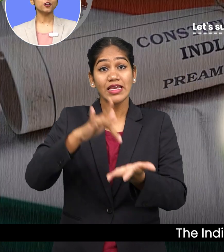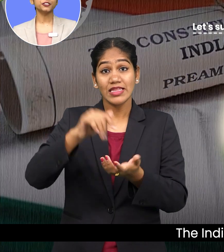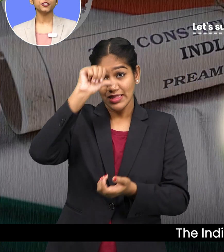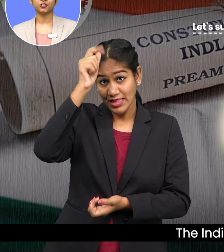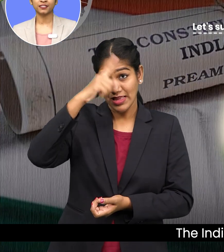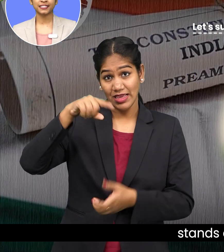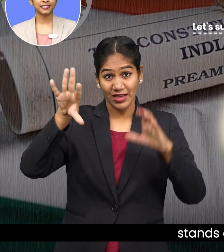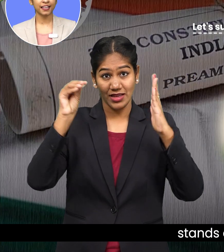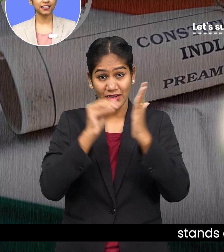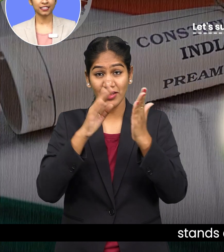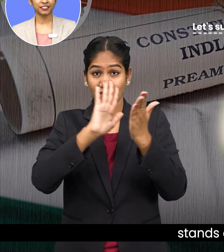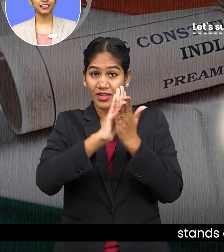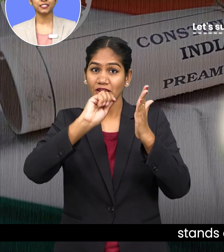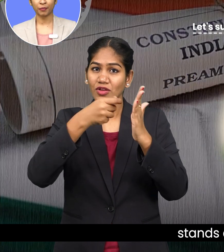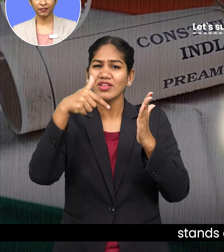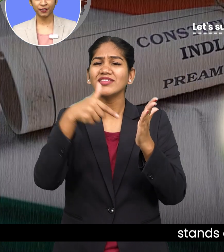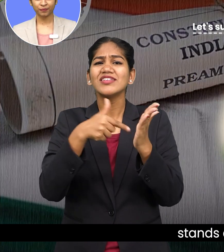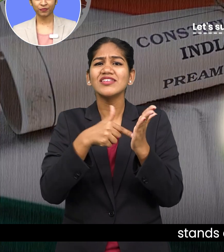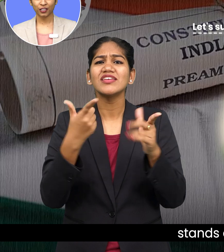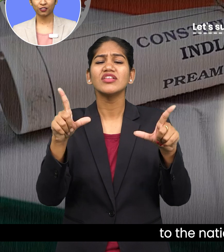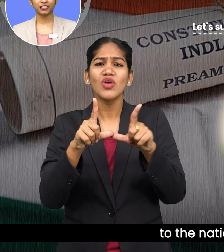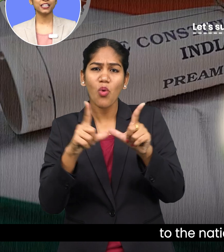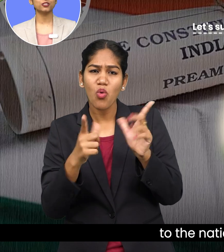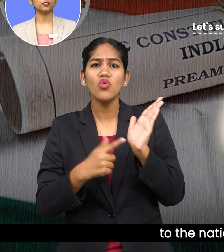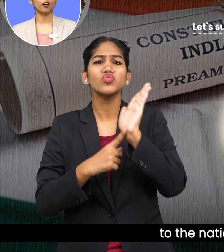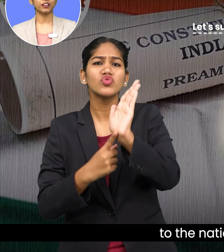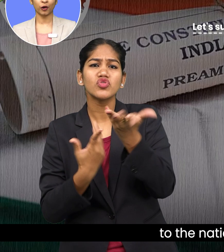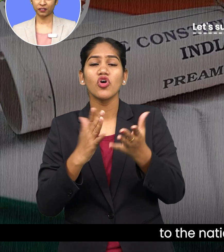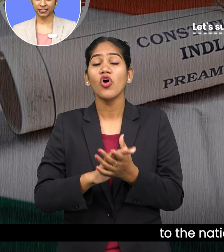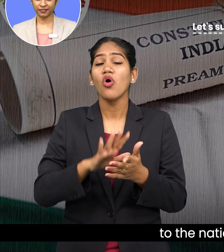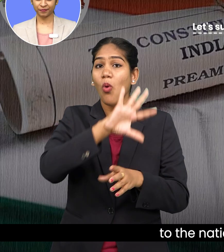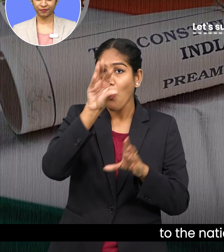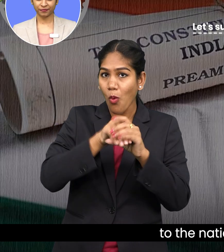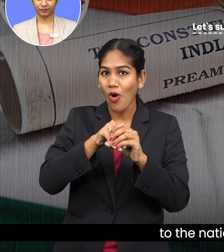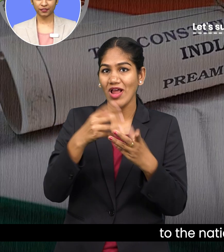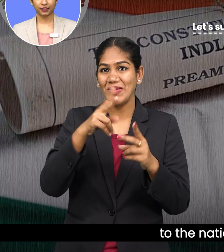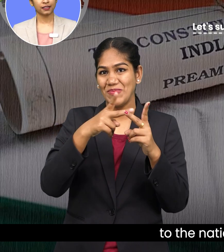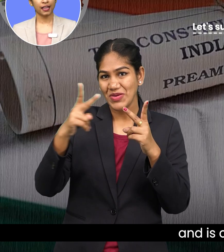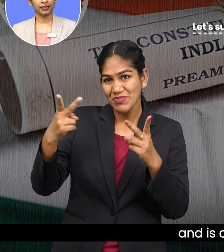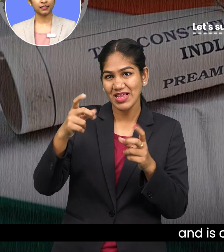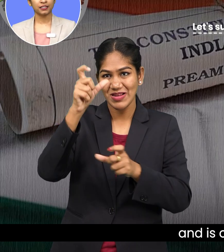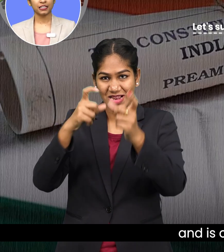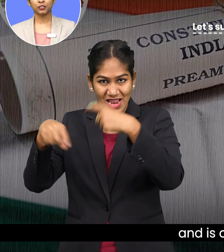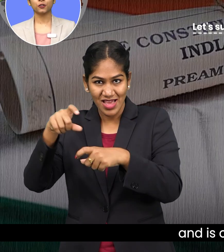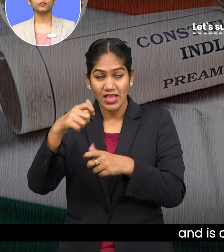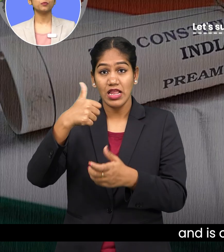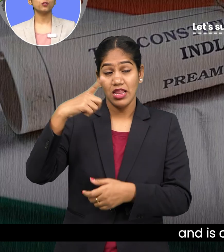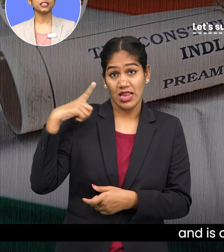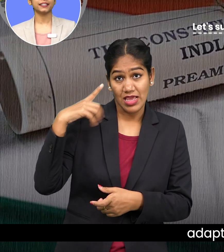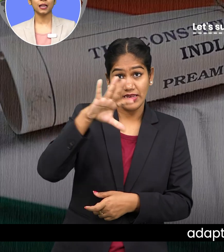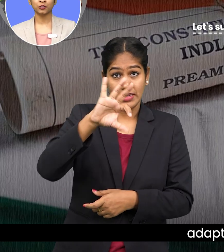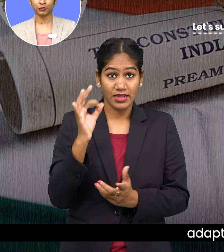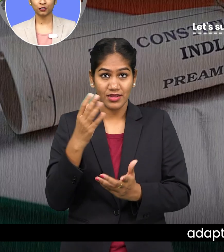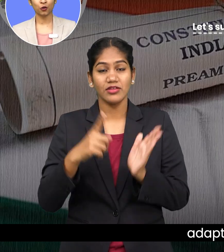The Indian Constitution stands as a testament to the nations of democracy and is one of the